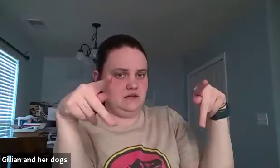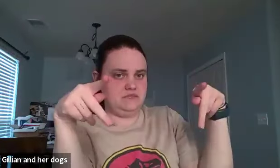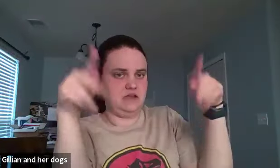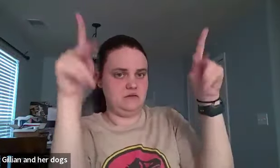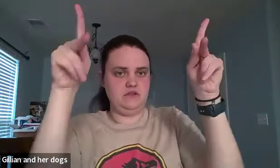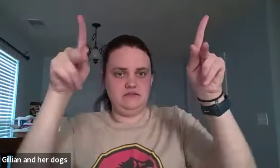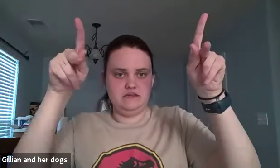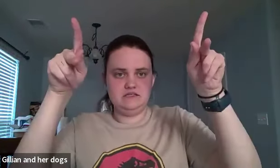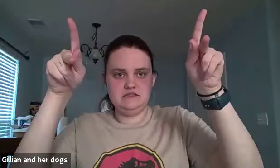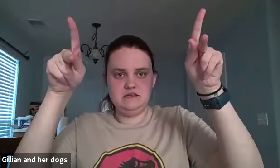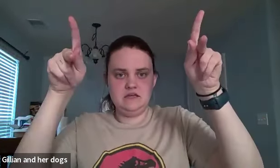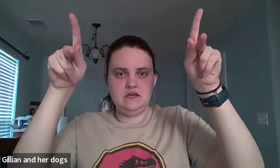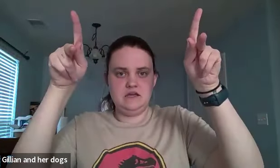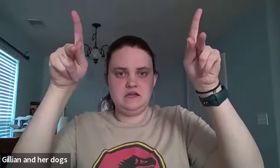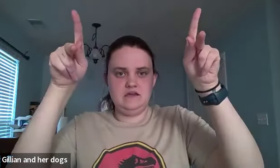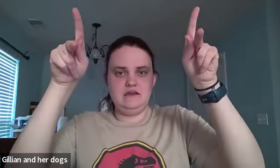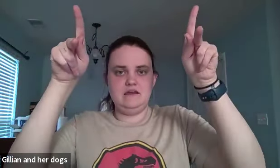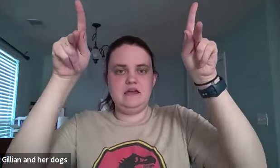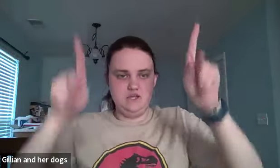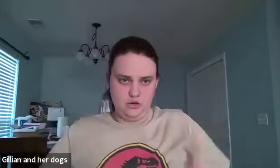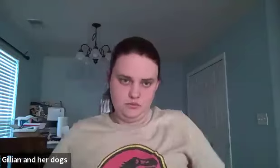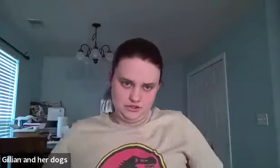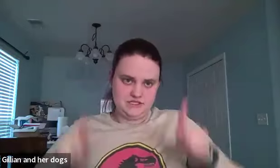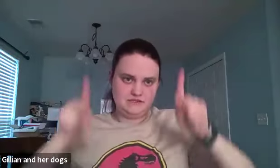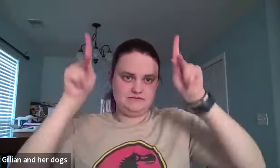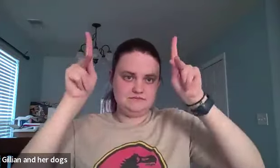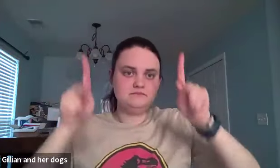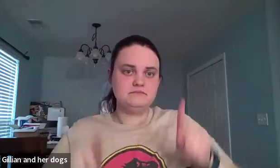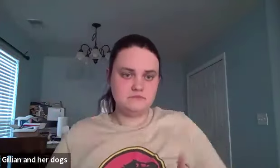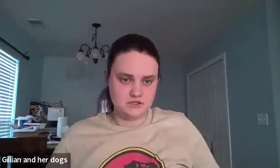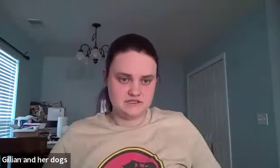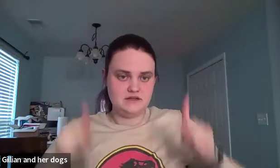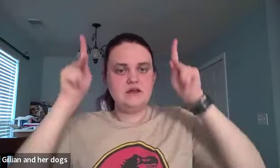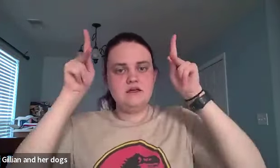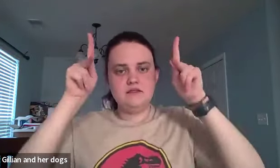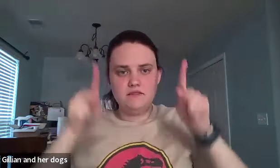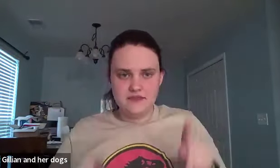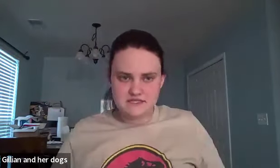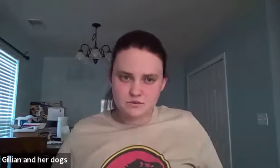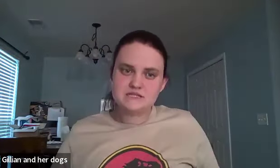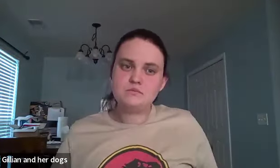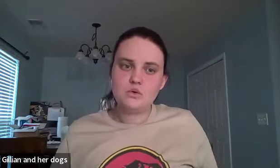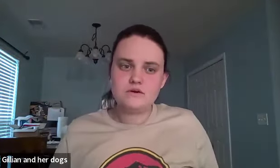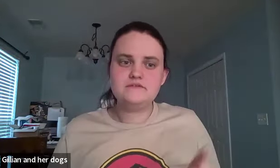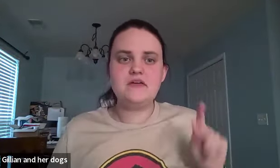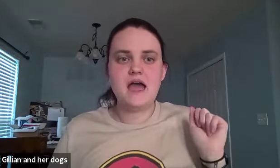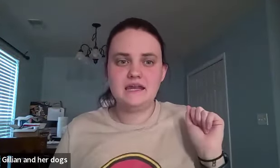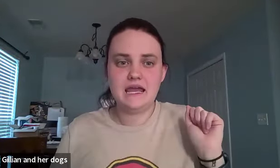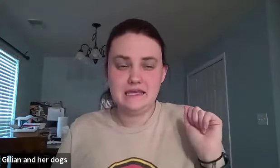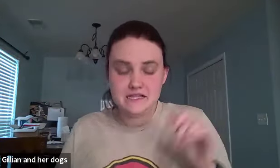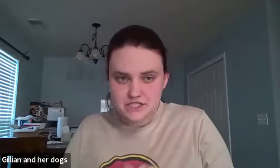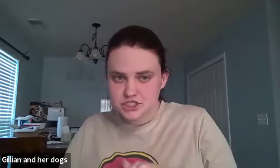up down, but like this. And you go person, person. This one is more of that